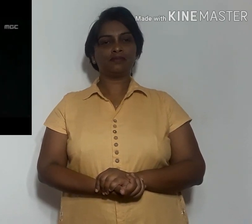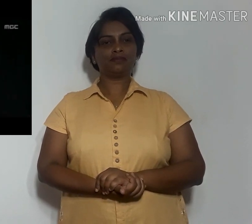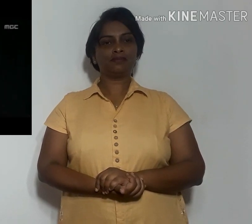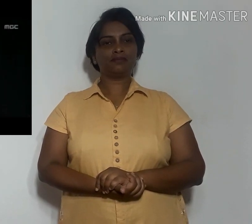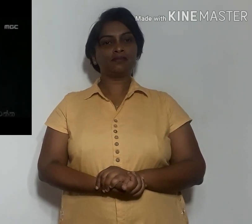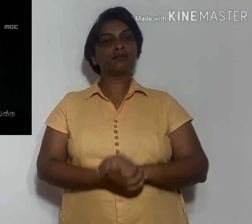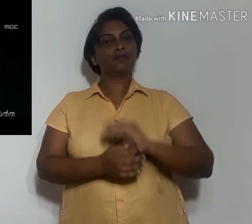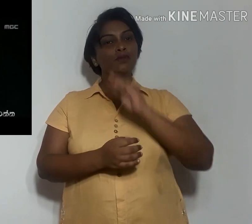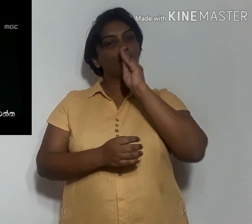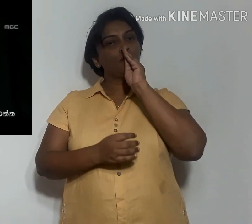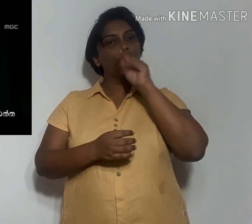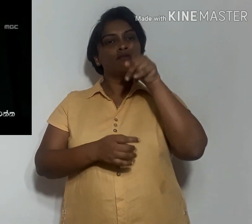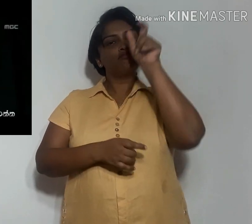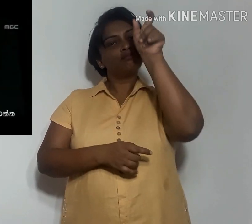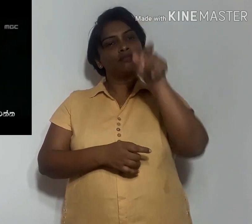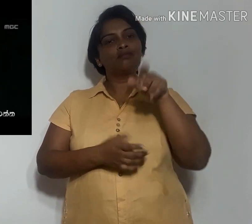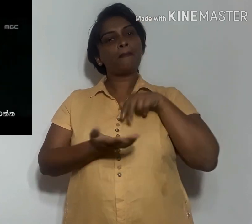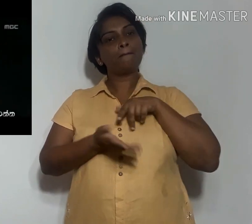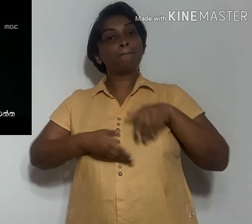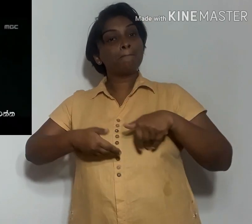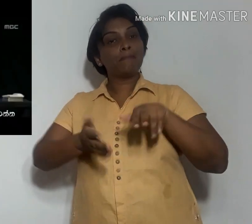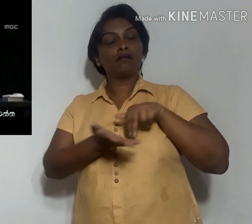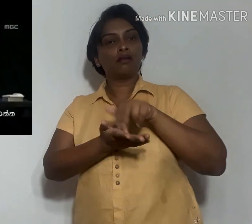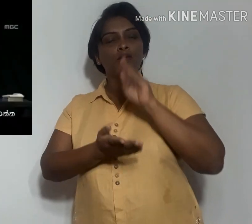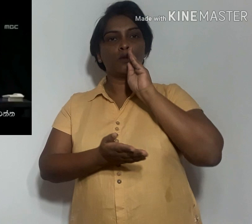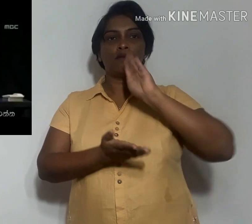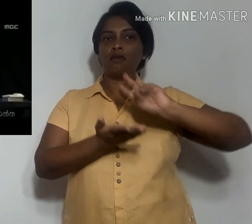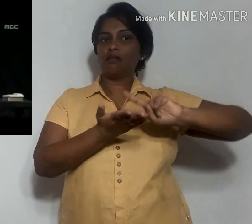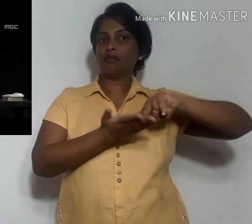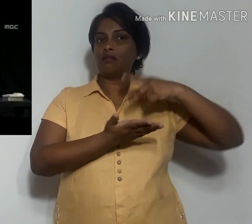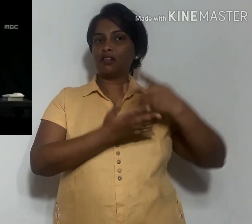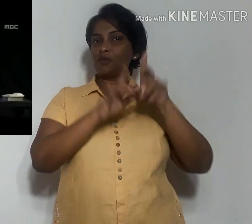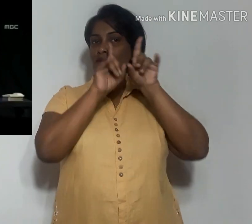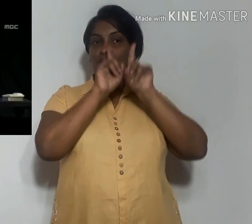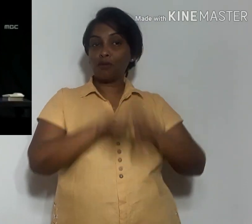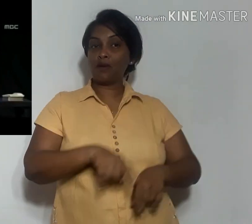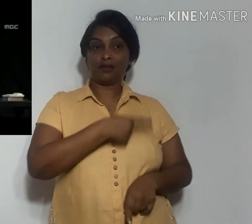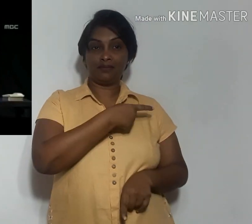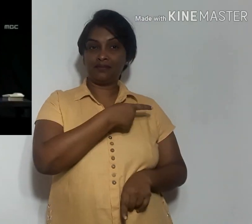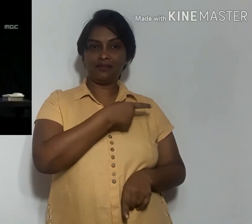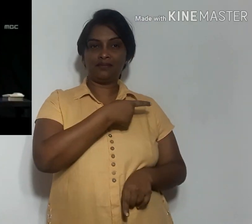But honestly, along the way, you might fall down like this. Ready?